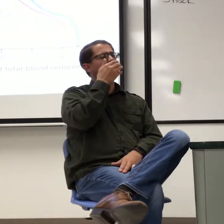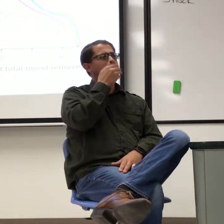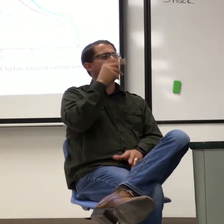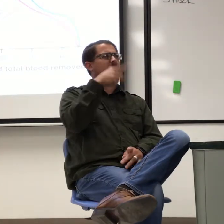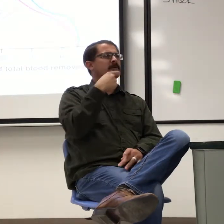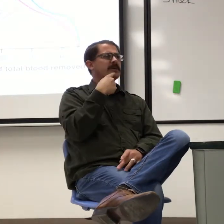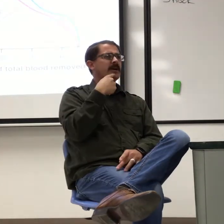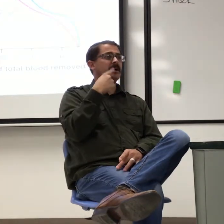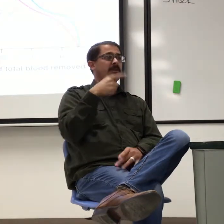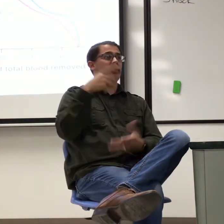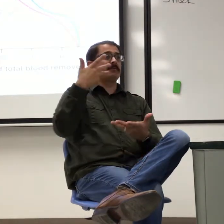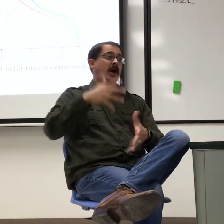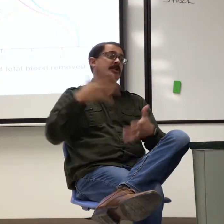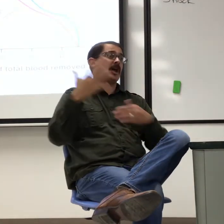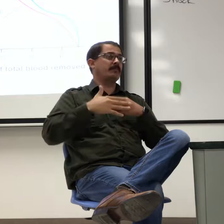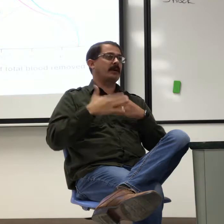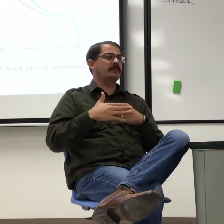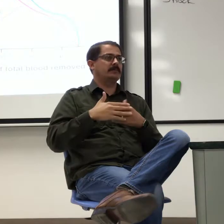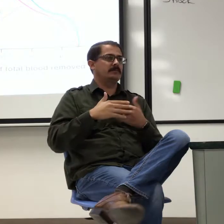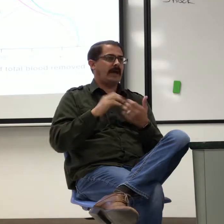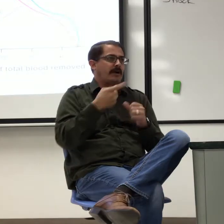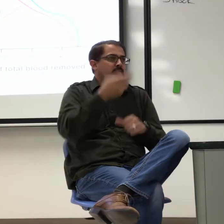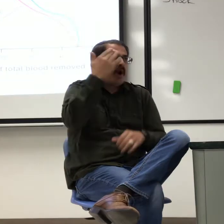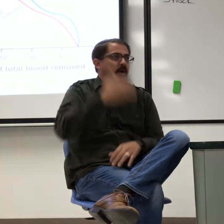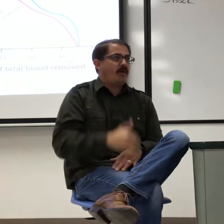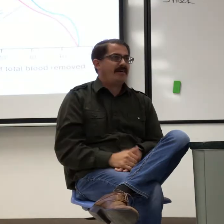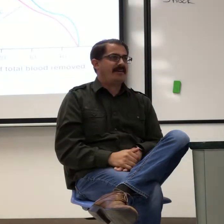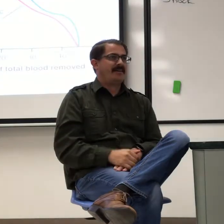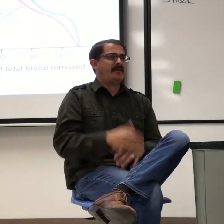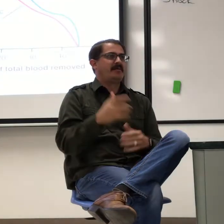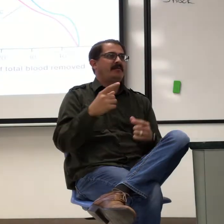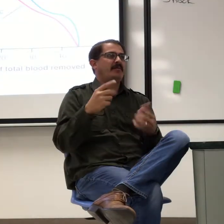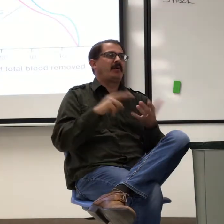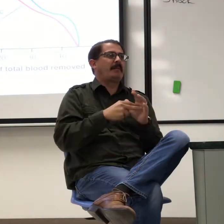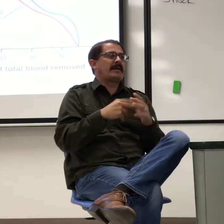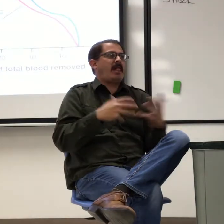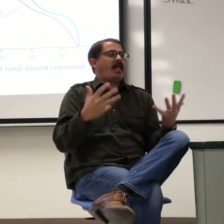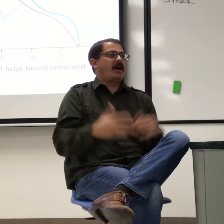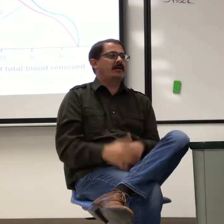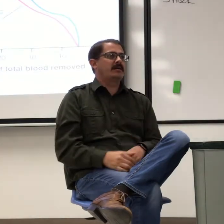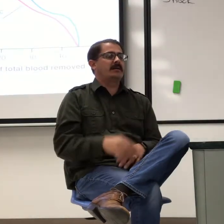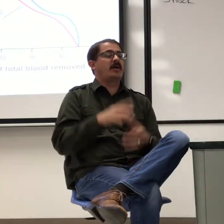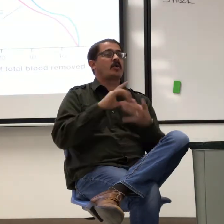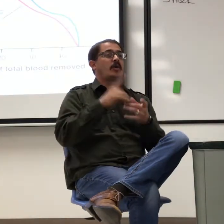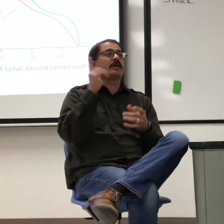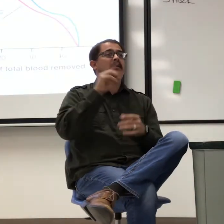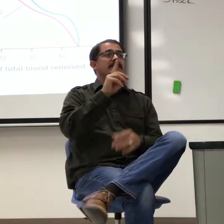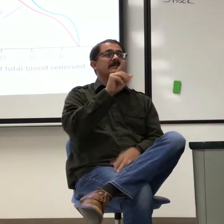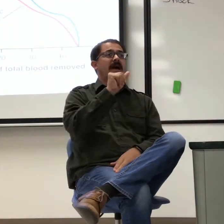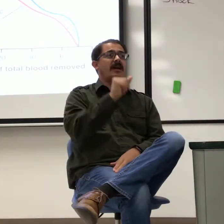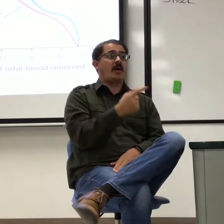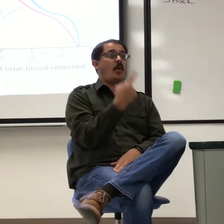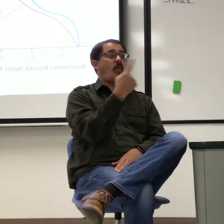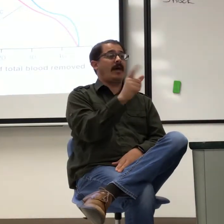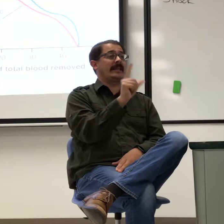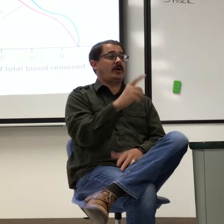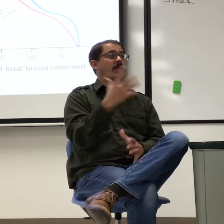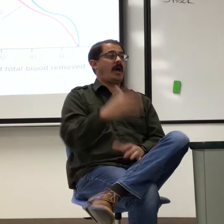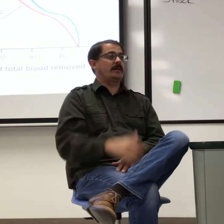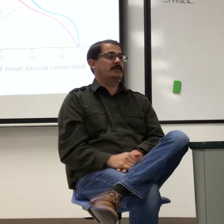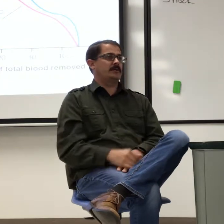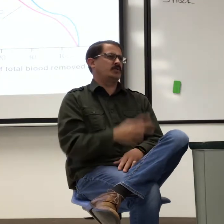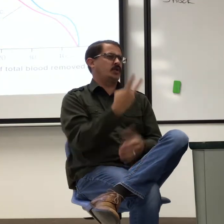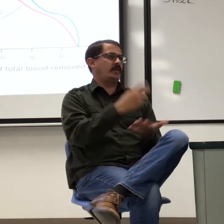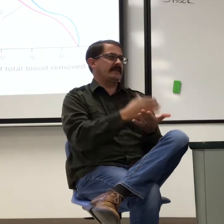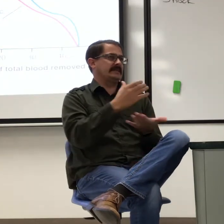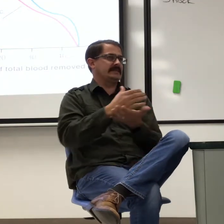people say, you've lost a lot of blood. Well, how do you know? What's a lot? Well, according to these data, 1 liter is. Because after you use